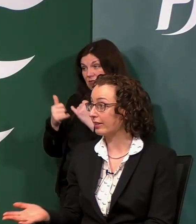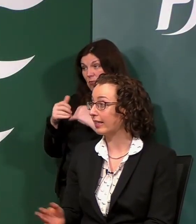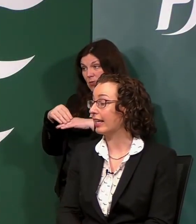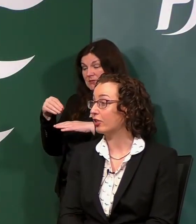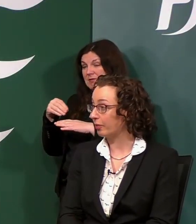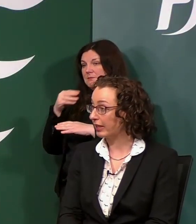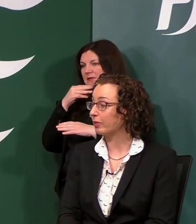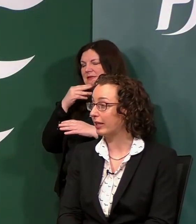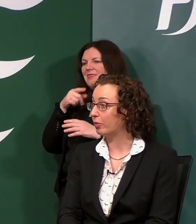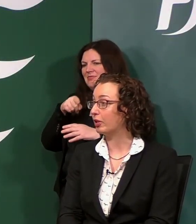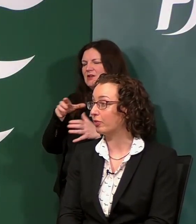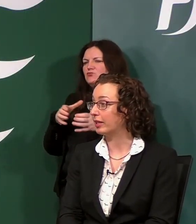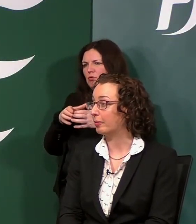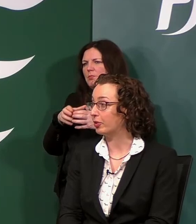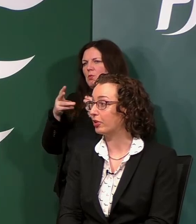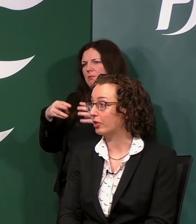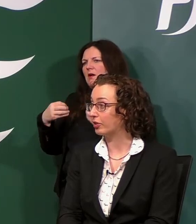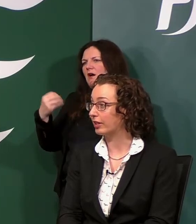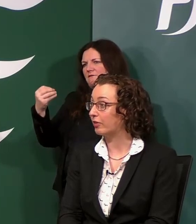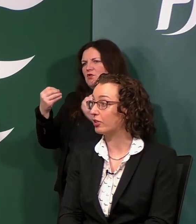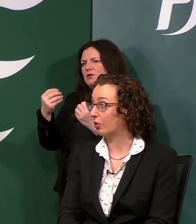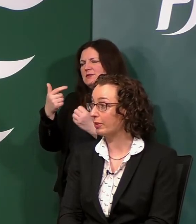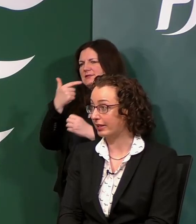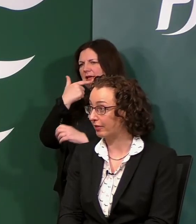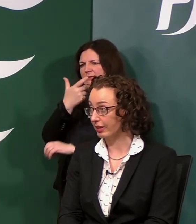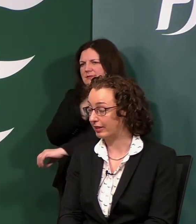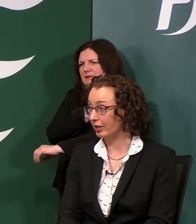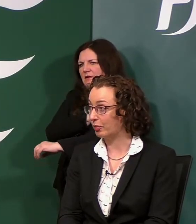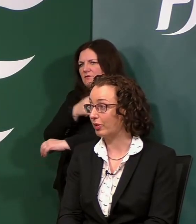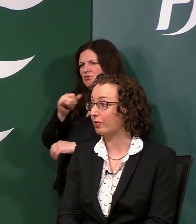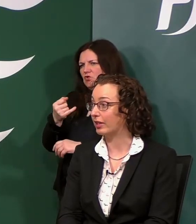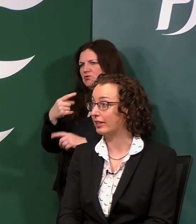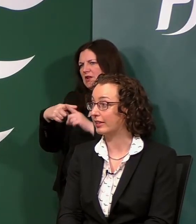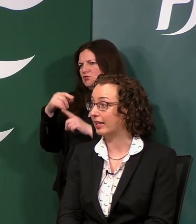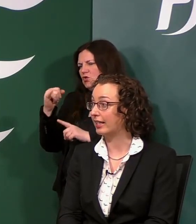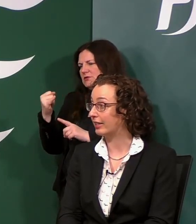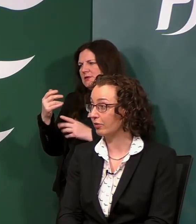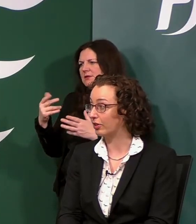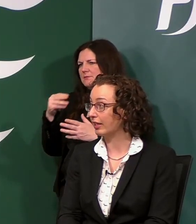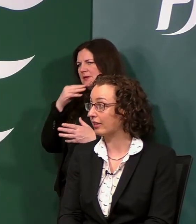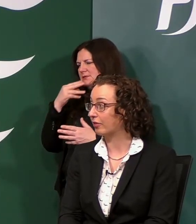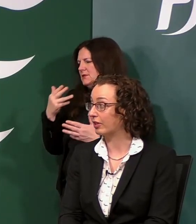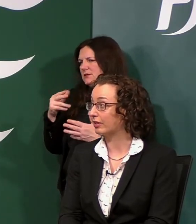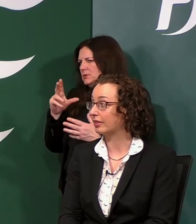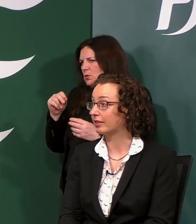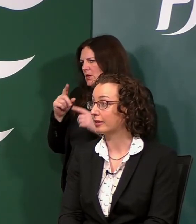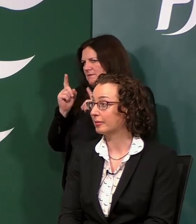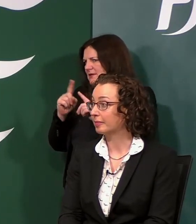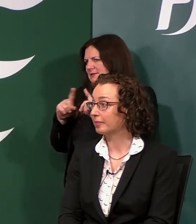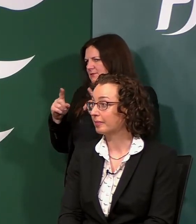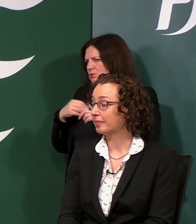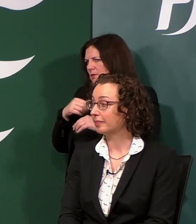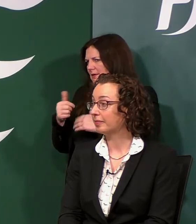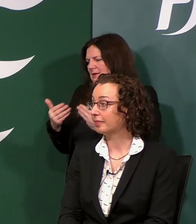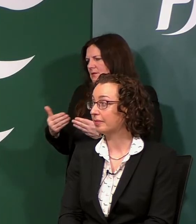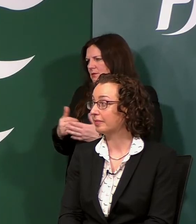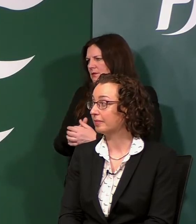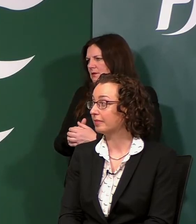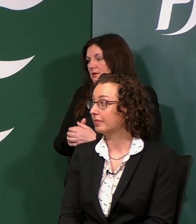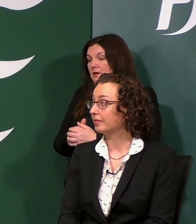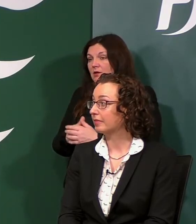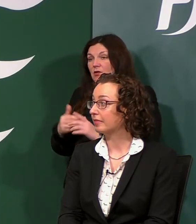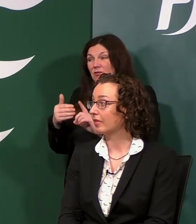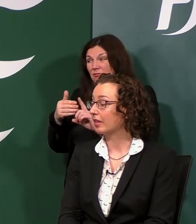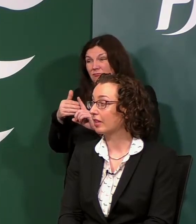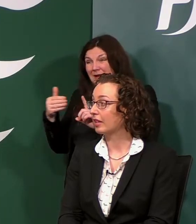go down to that age group, that's when they will be offered their booster dose. There is no updated advice that I'm aware of that is any different to that advice. And that was a